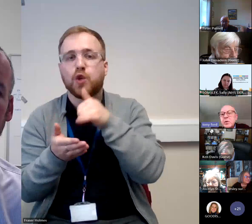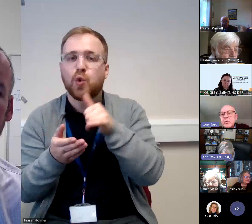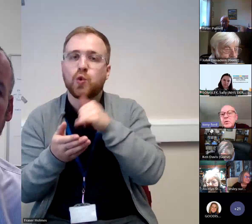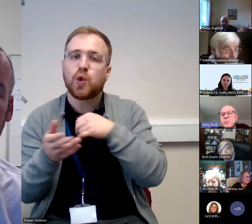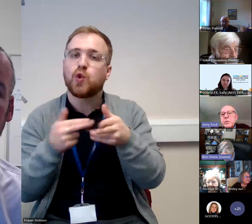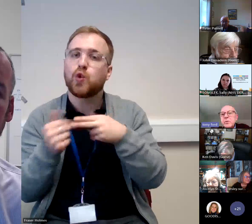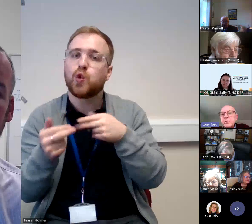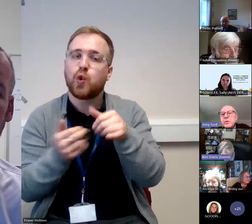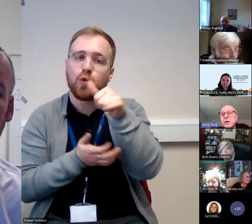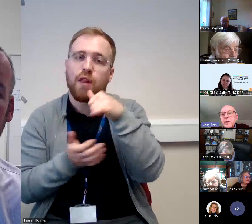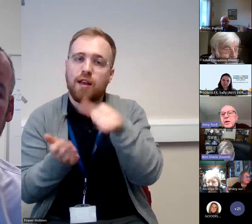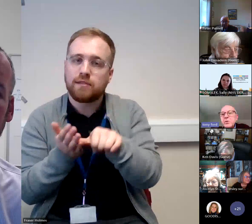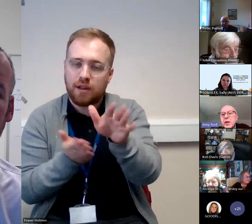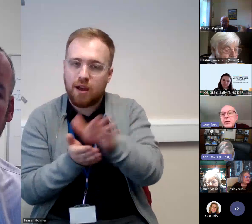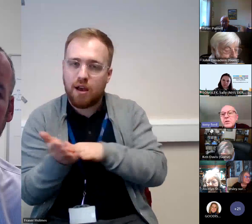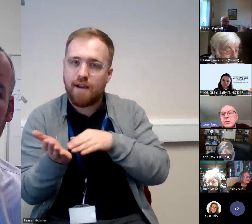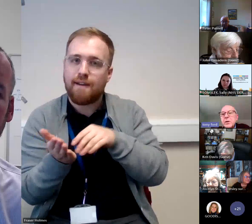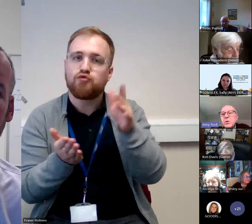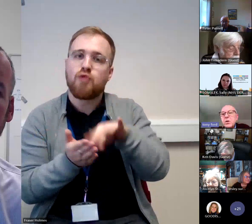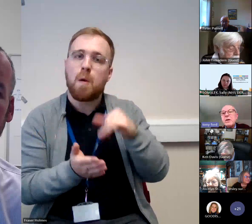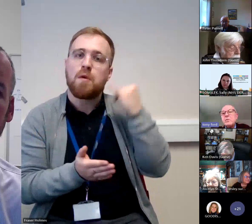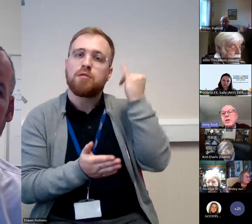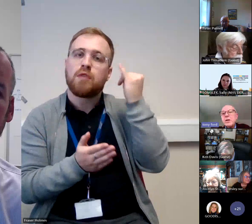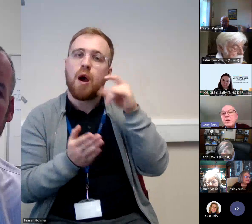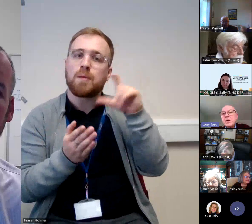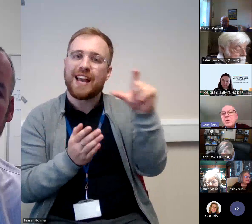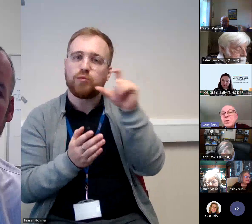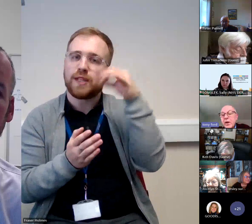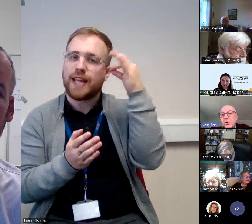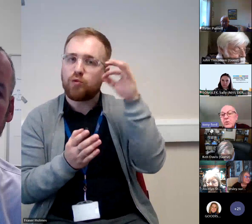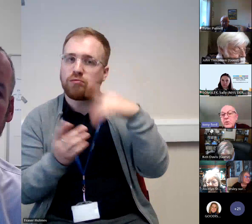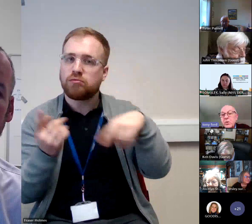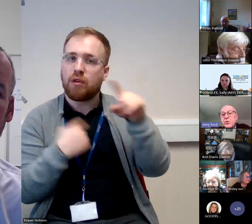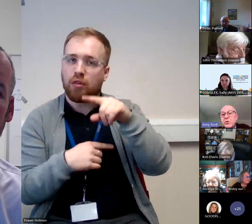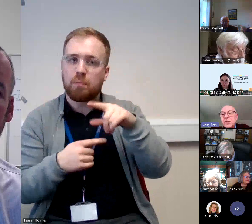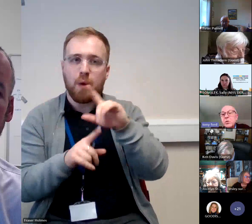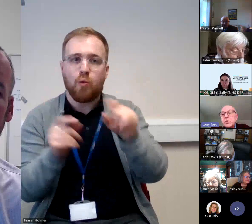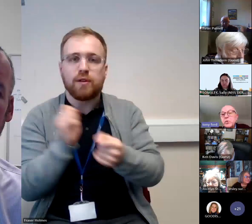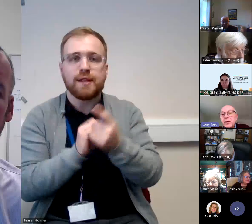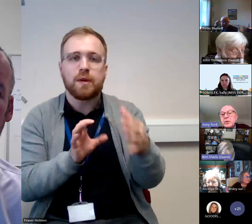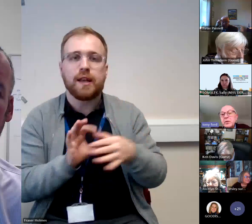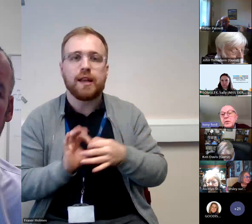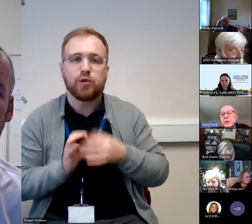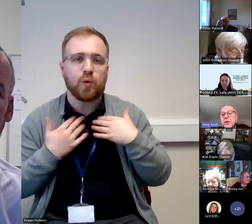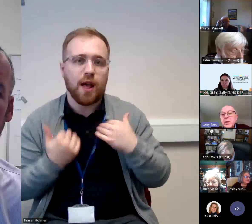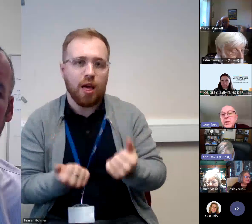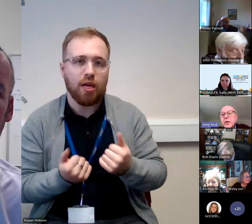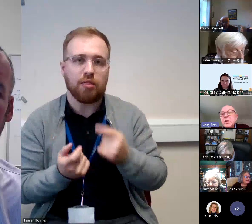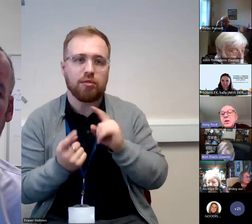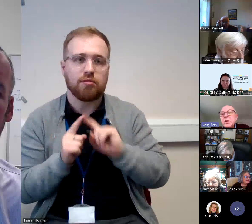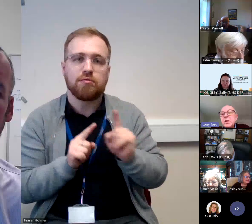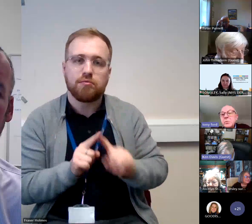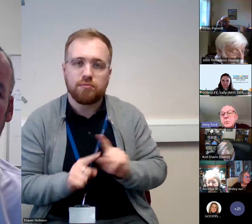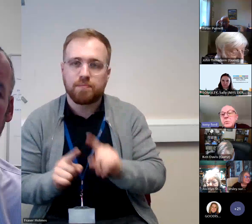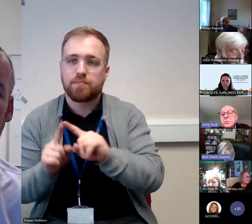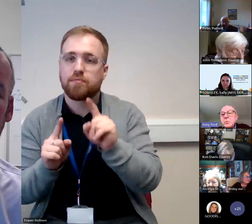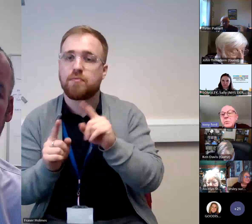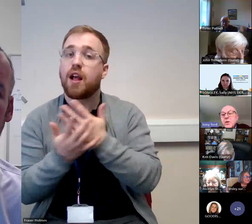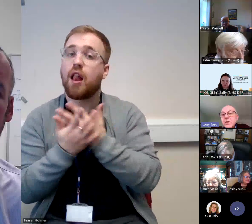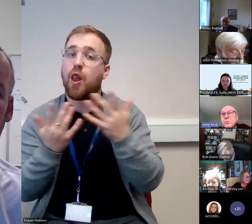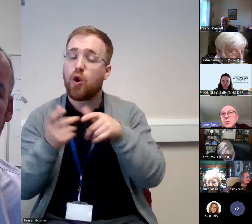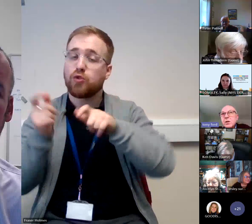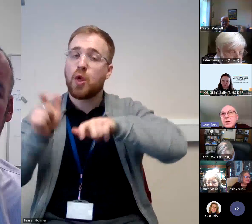have come through from Derby County Council about what's happening with health and all the things which are available. And many of the people